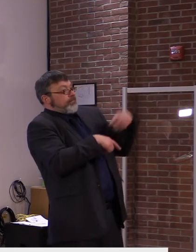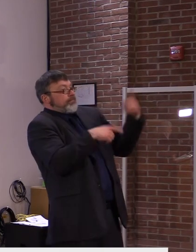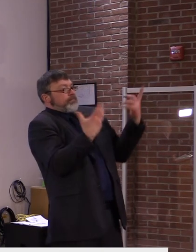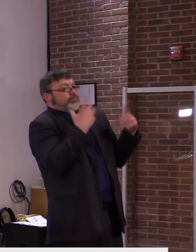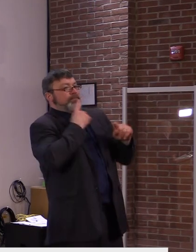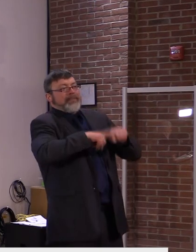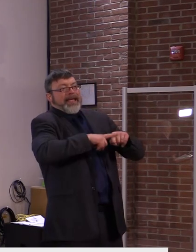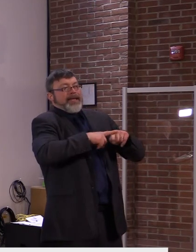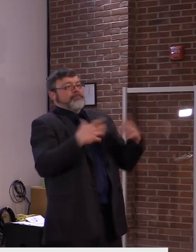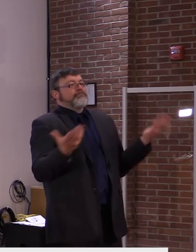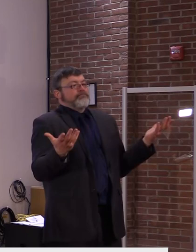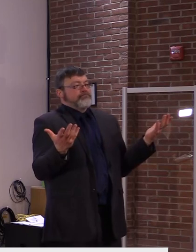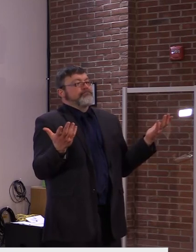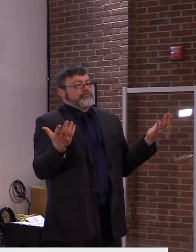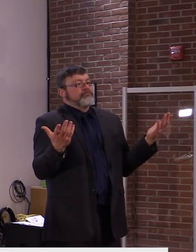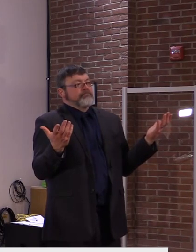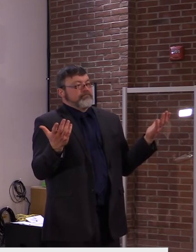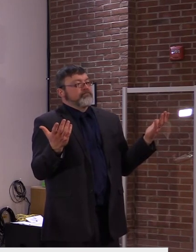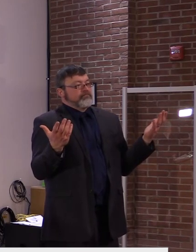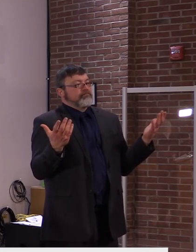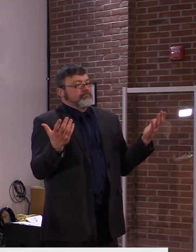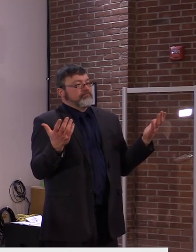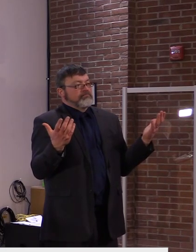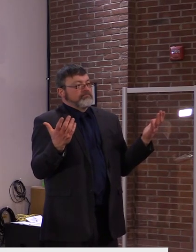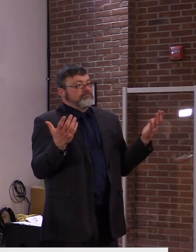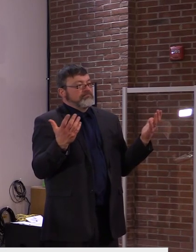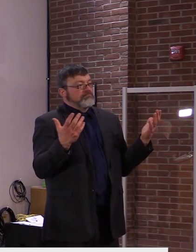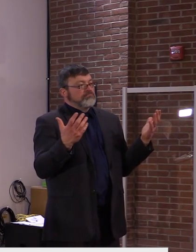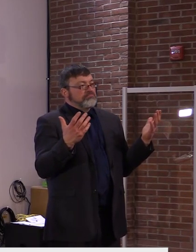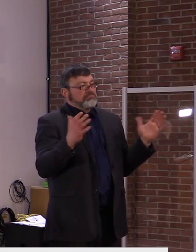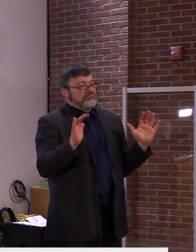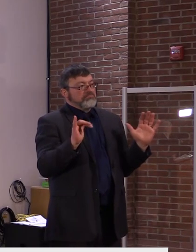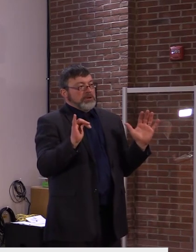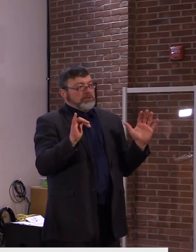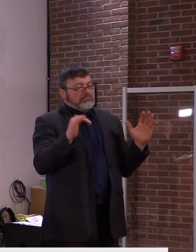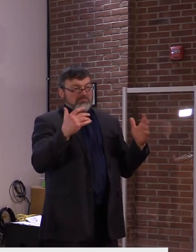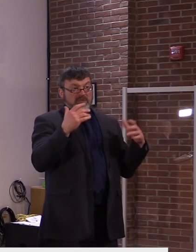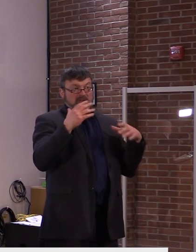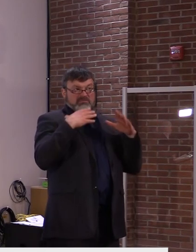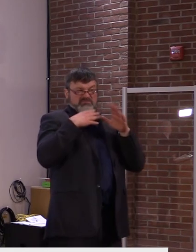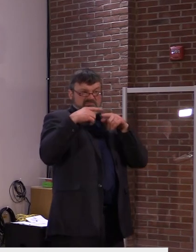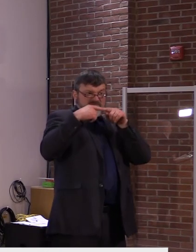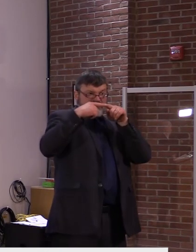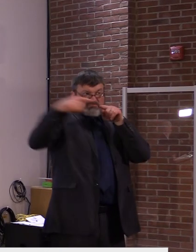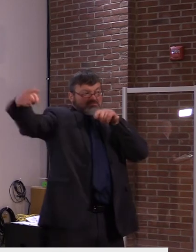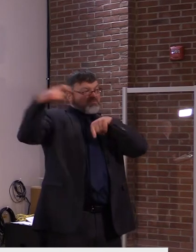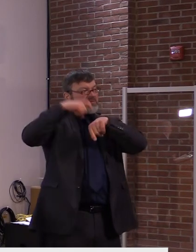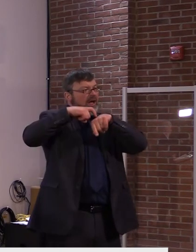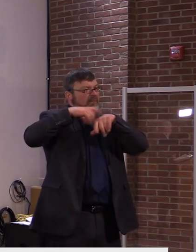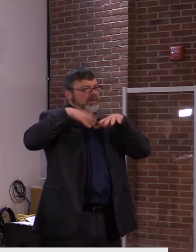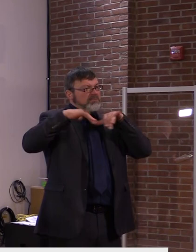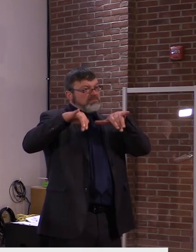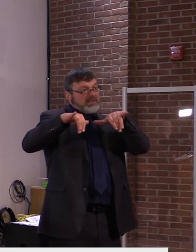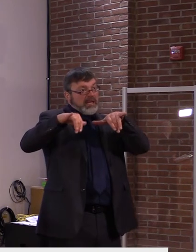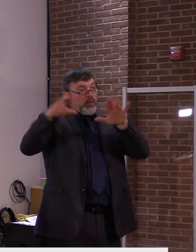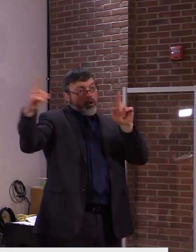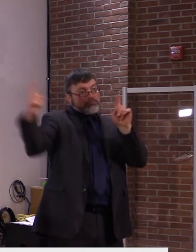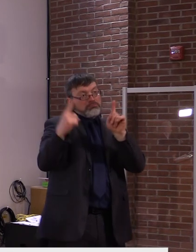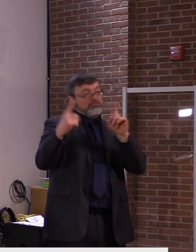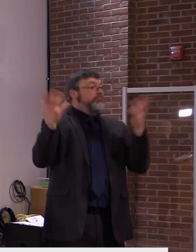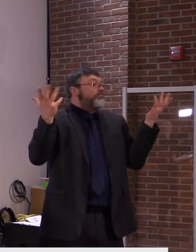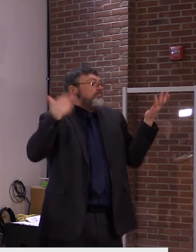original time frame that I had mentioned before, if not a little faster than I had mentioned before.